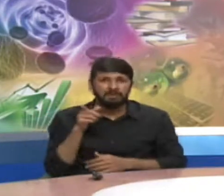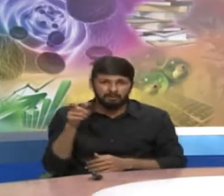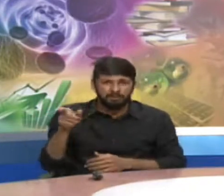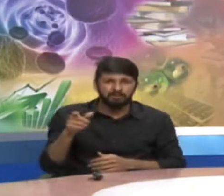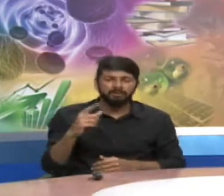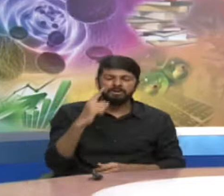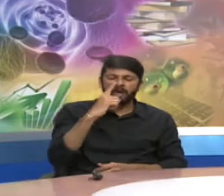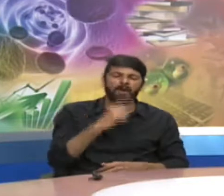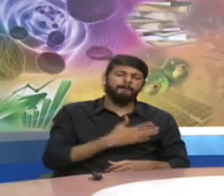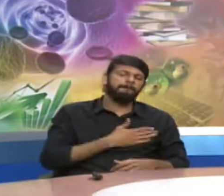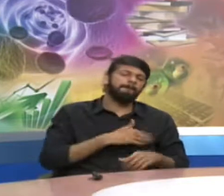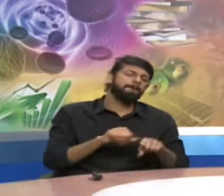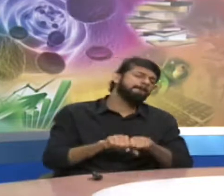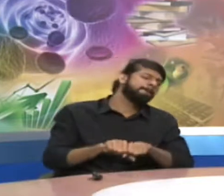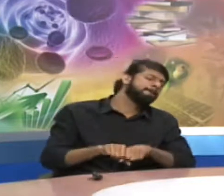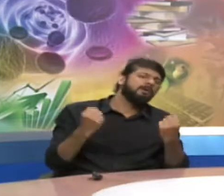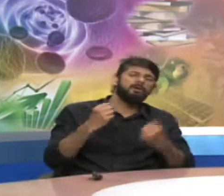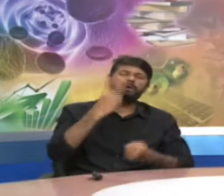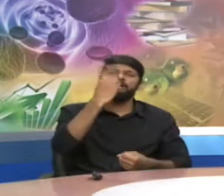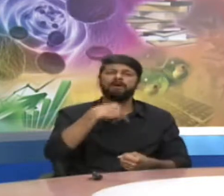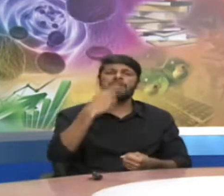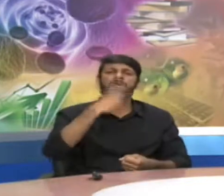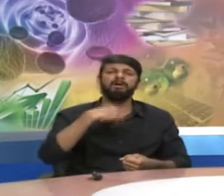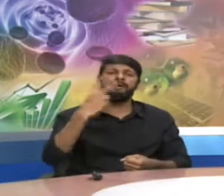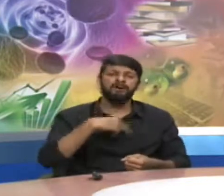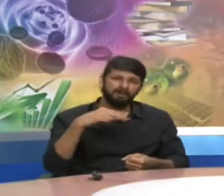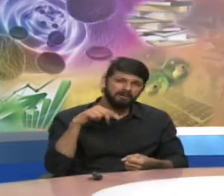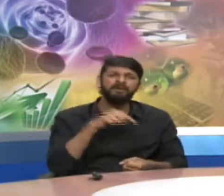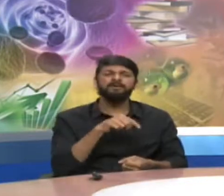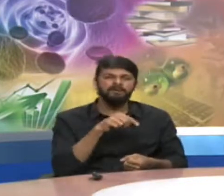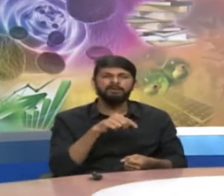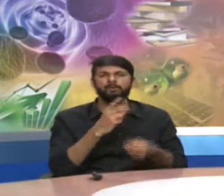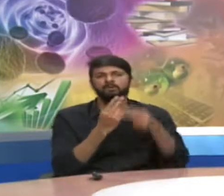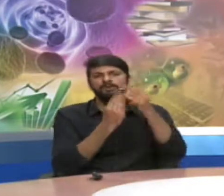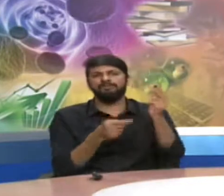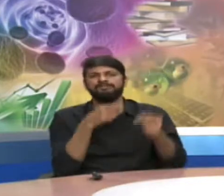And it has left the princess heartbroken.